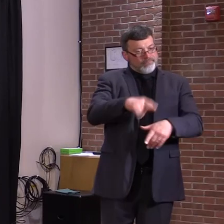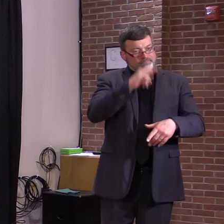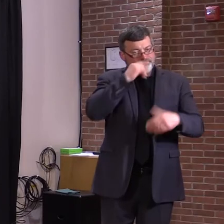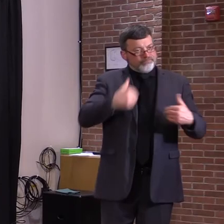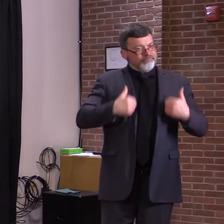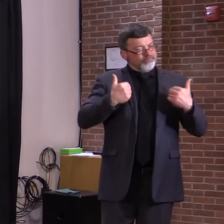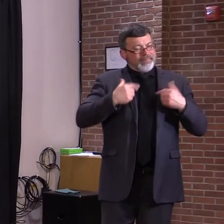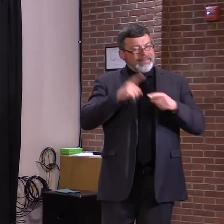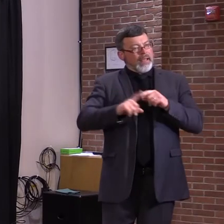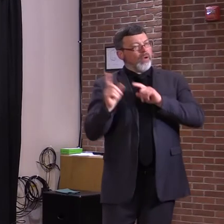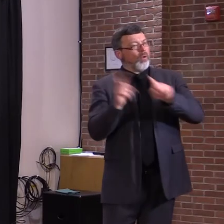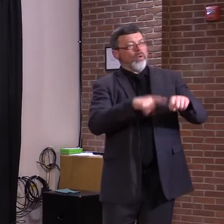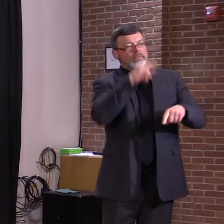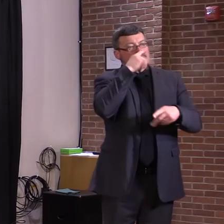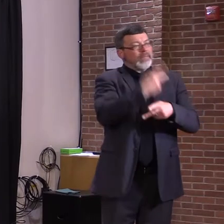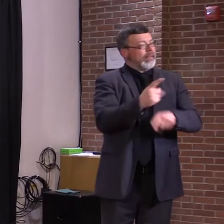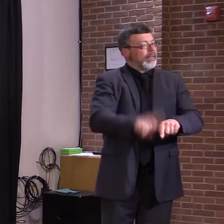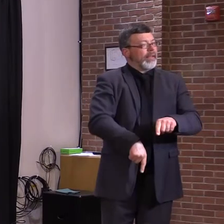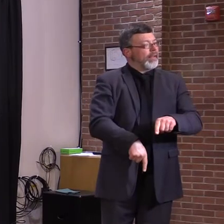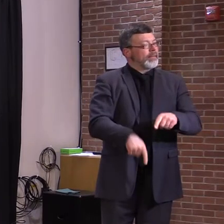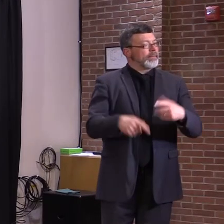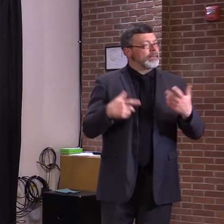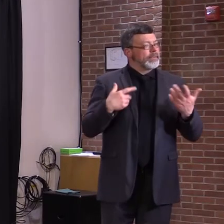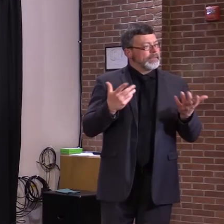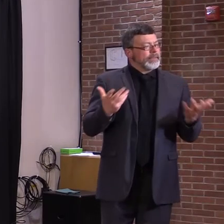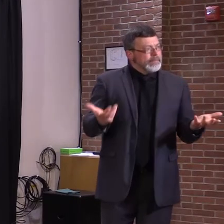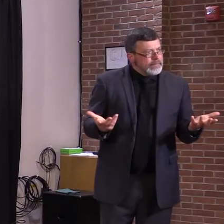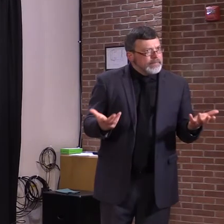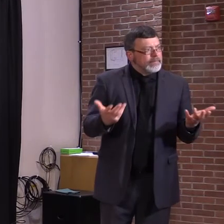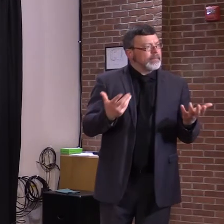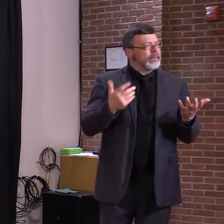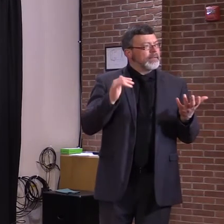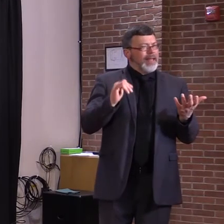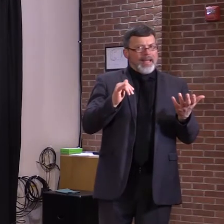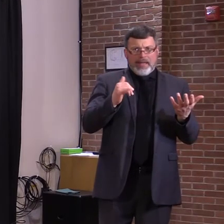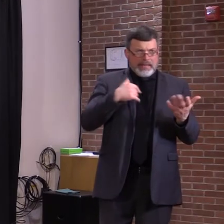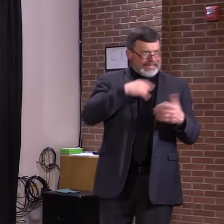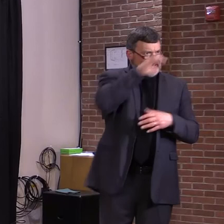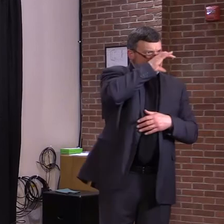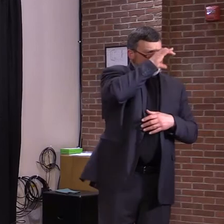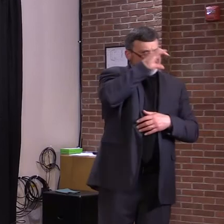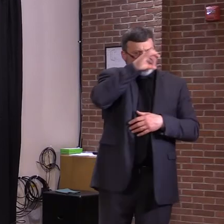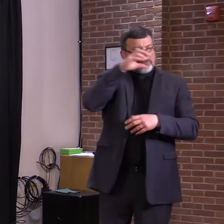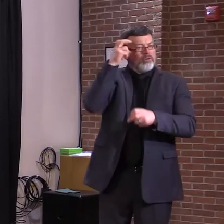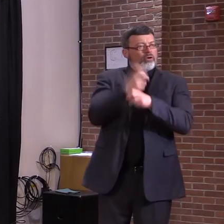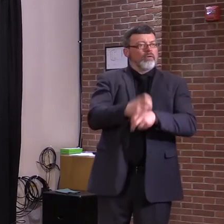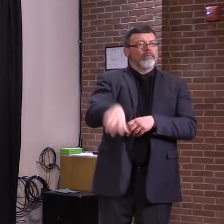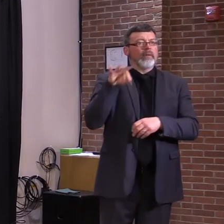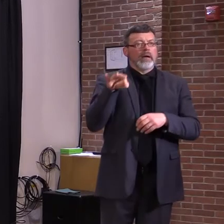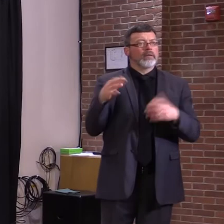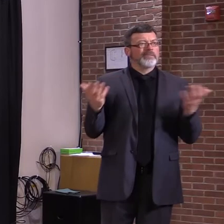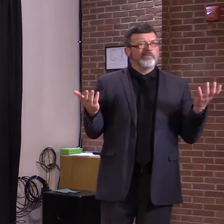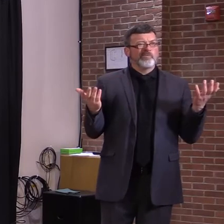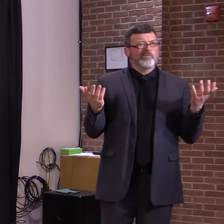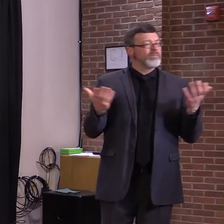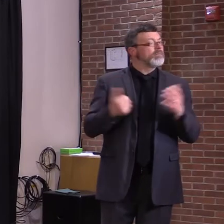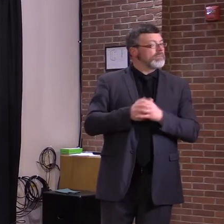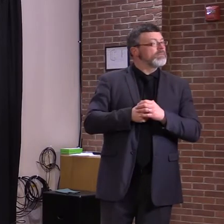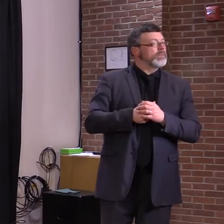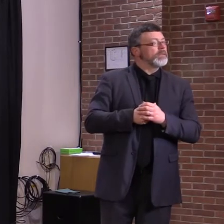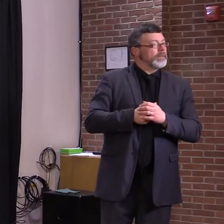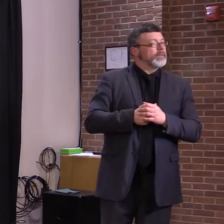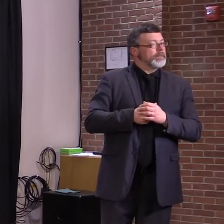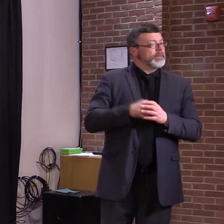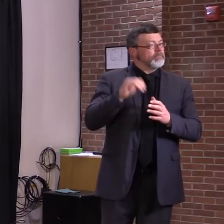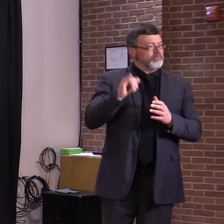I could not pull one out of my hat because I don't have one. So there's concern that